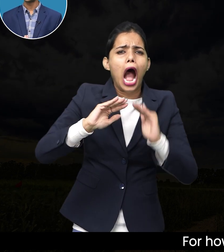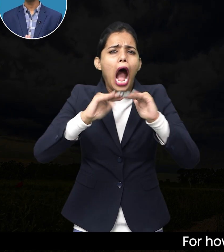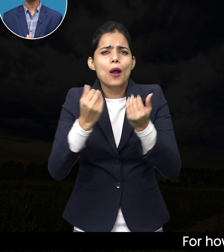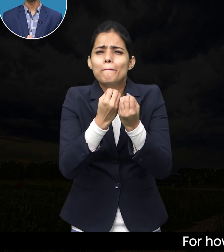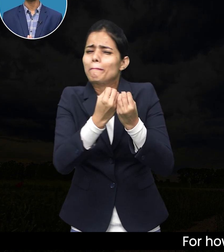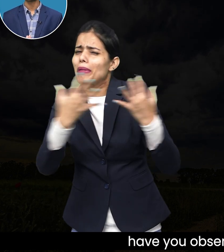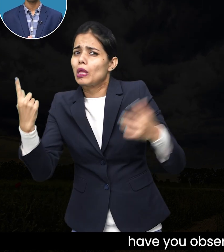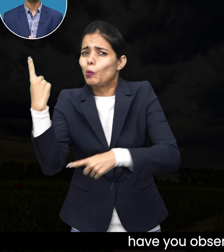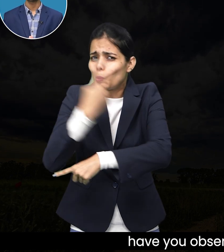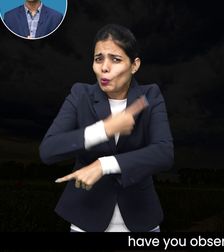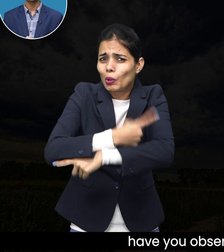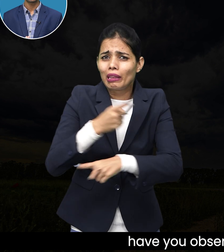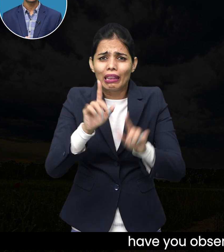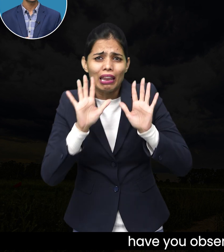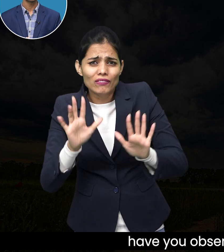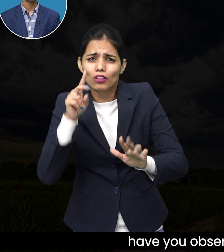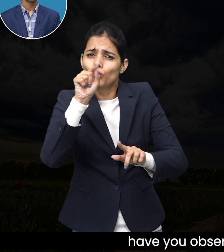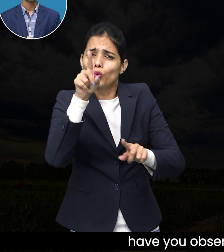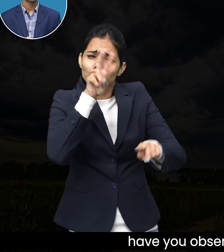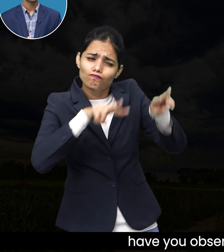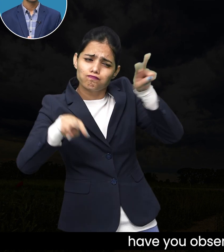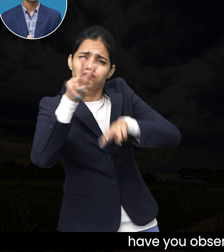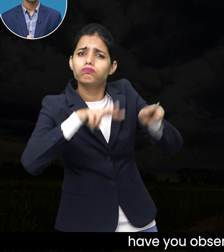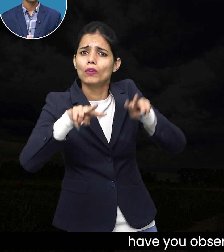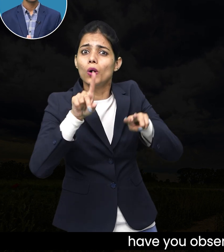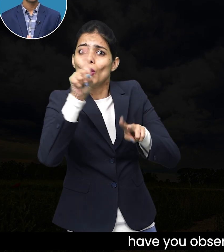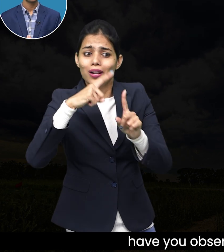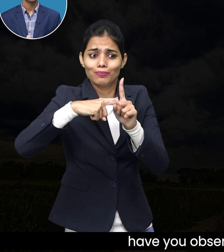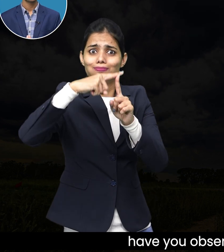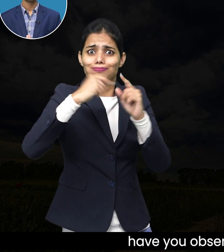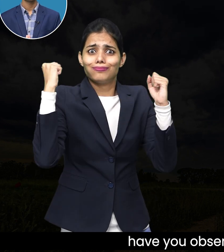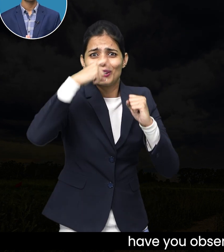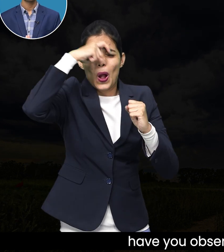For how many days have you observed the temperature?